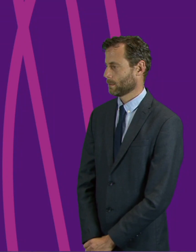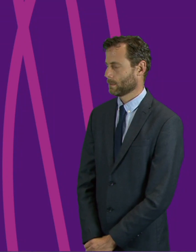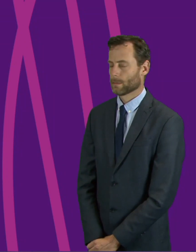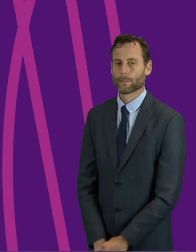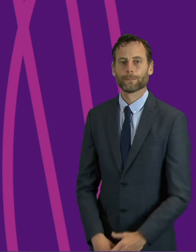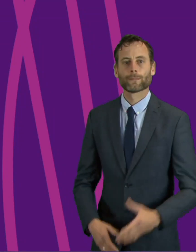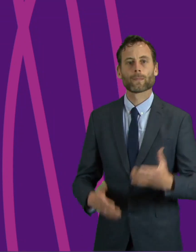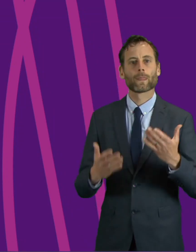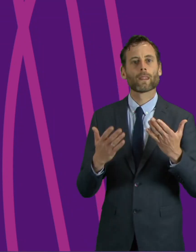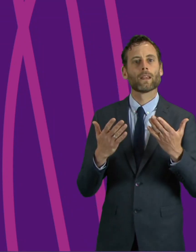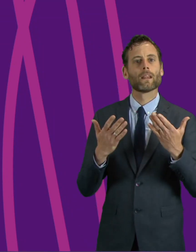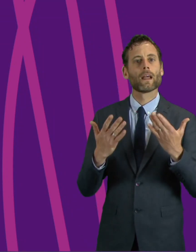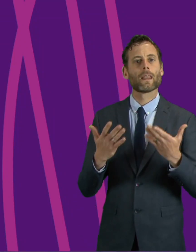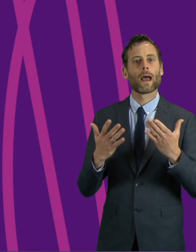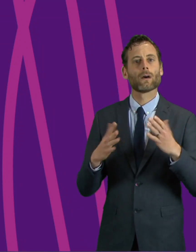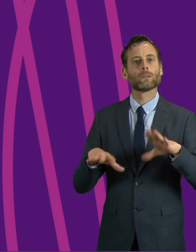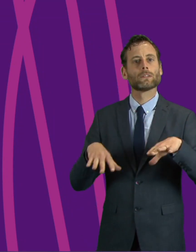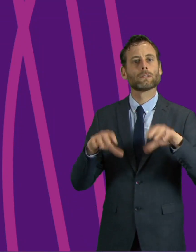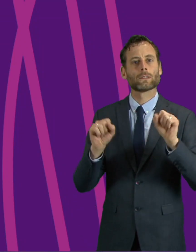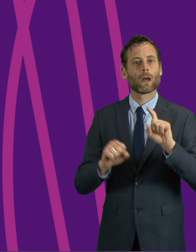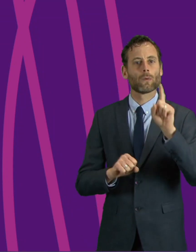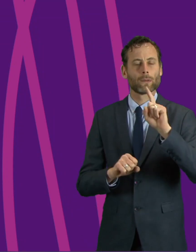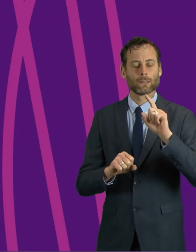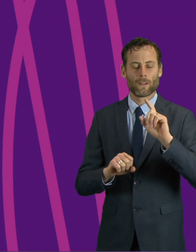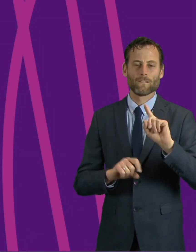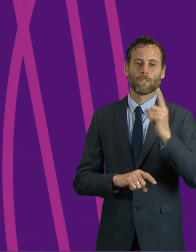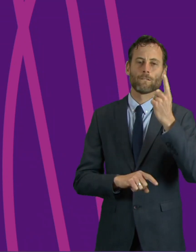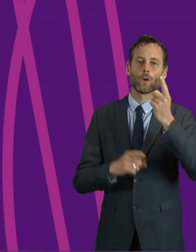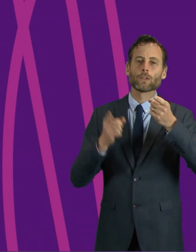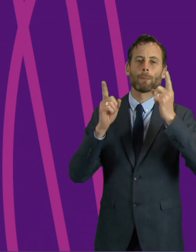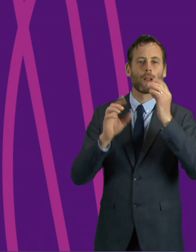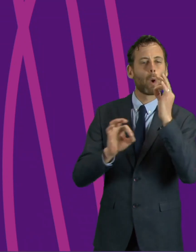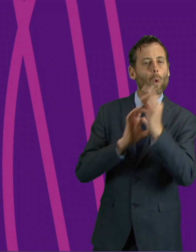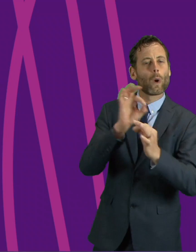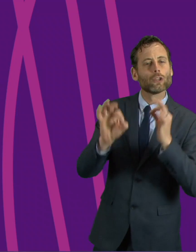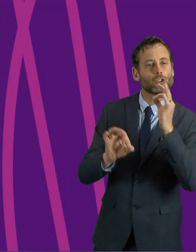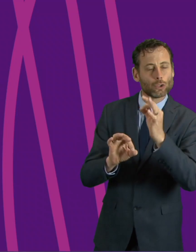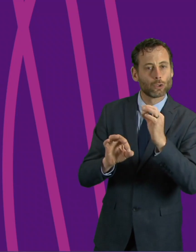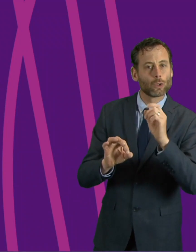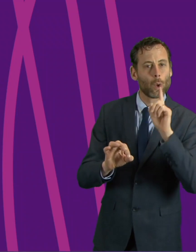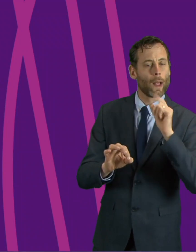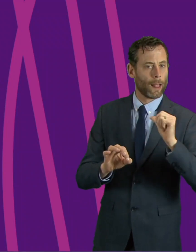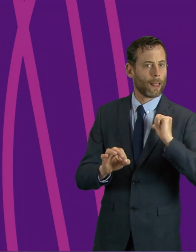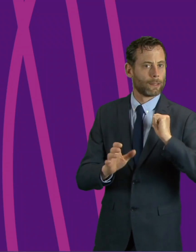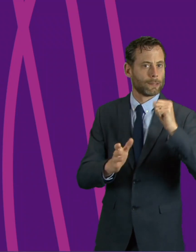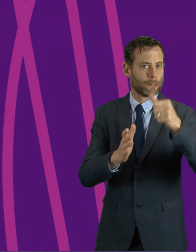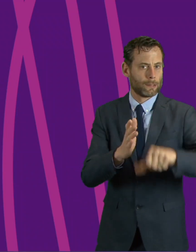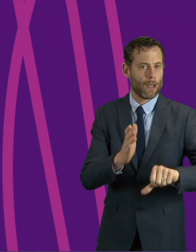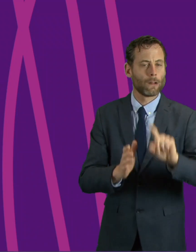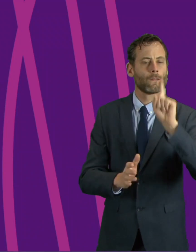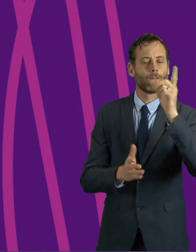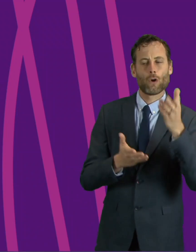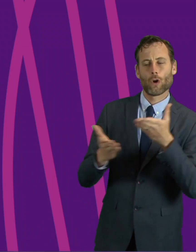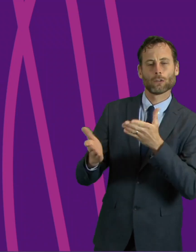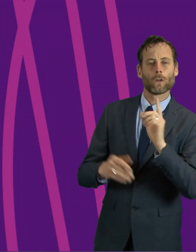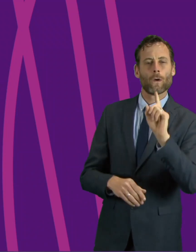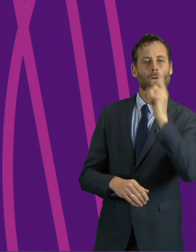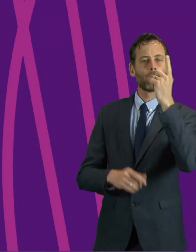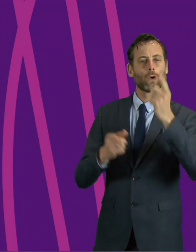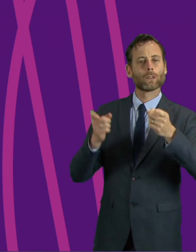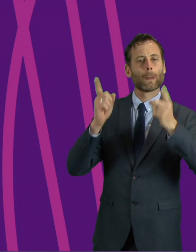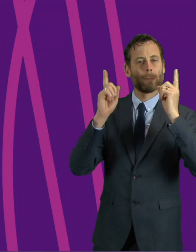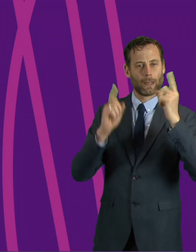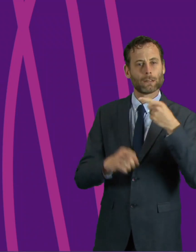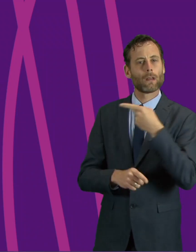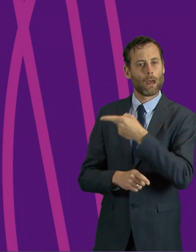Now, we're going to begin with First Minister's questions, but before we do, I wonder if I might ask the First Minister to introduce her